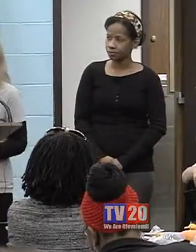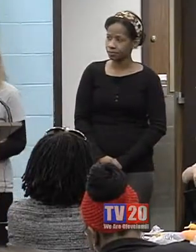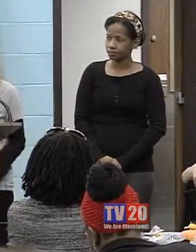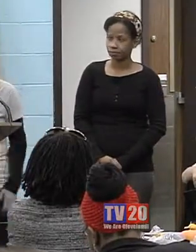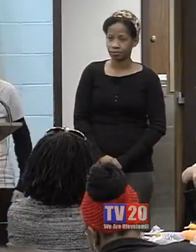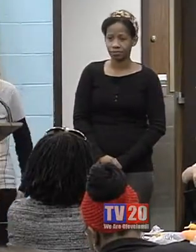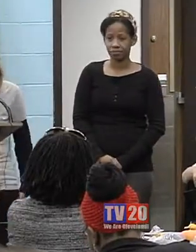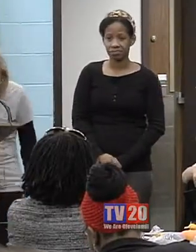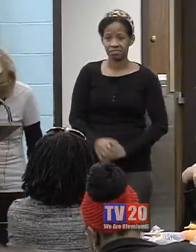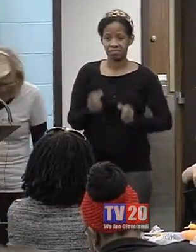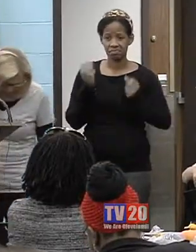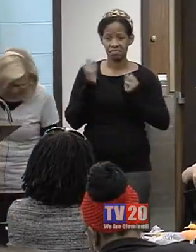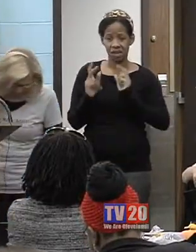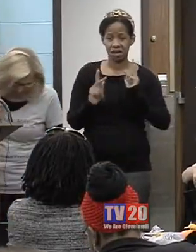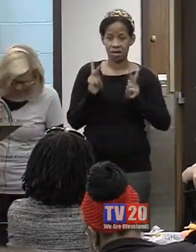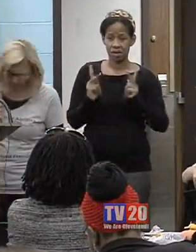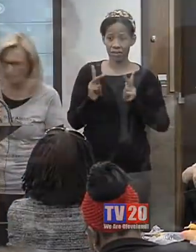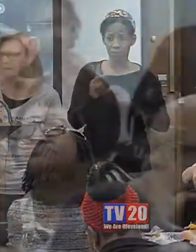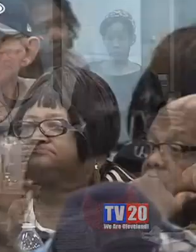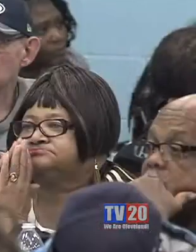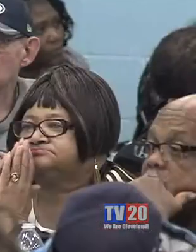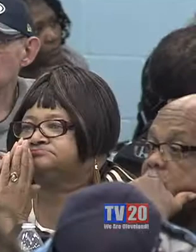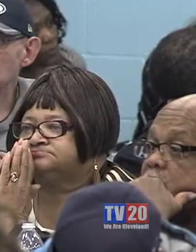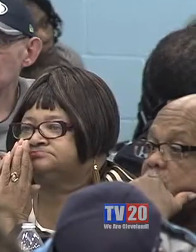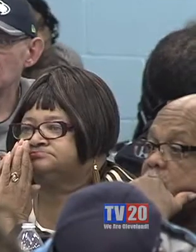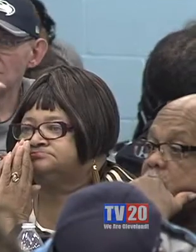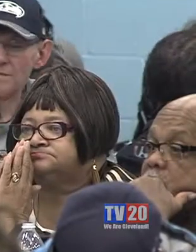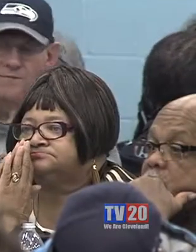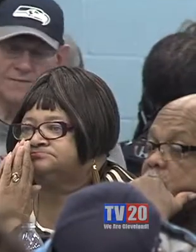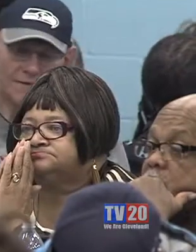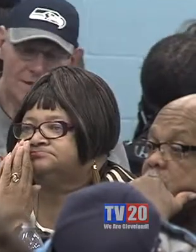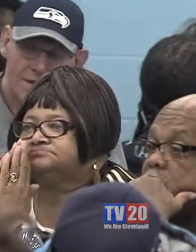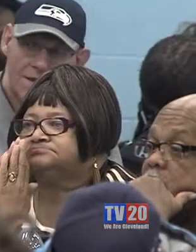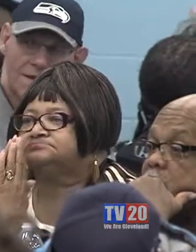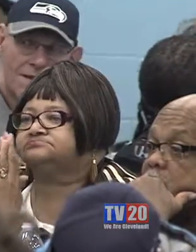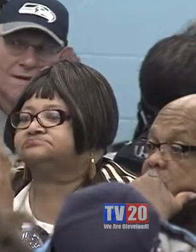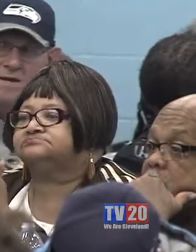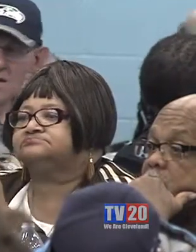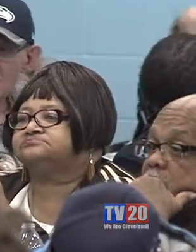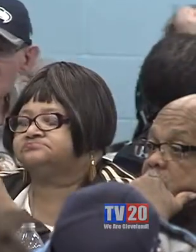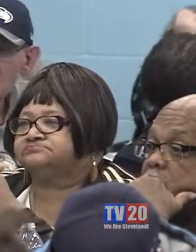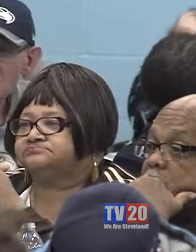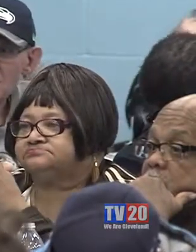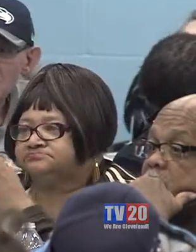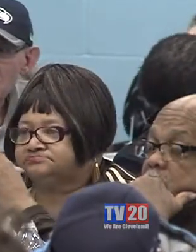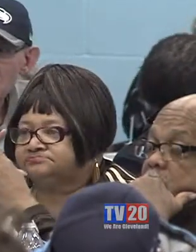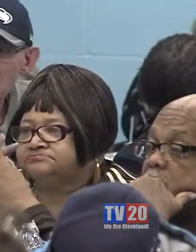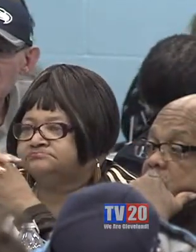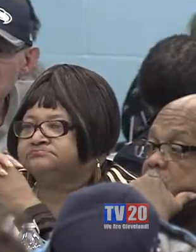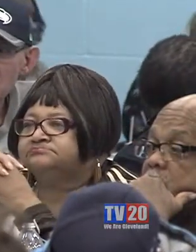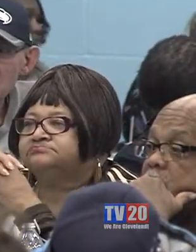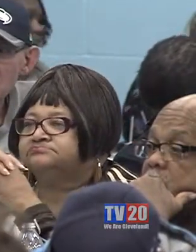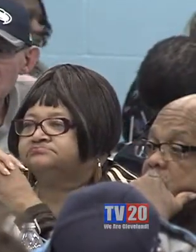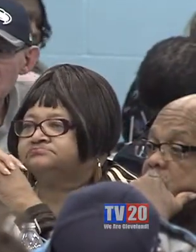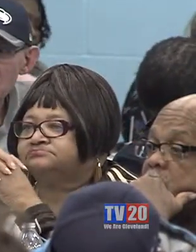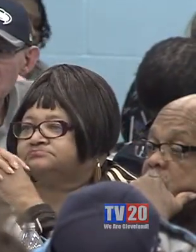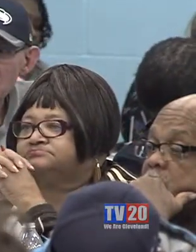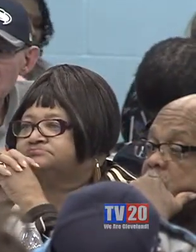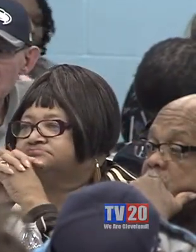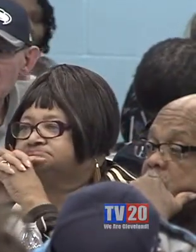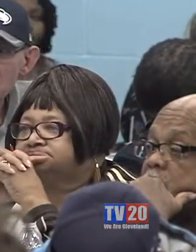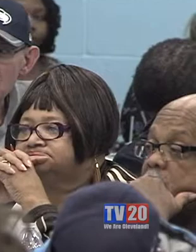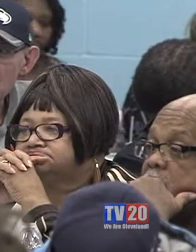many people in Cuyahoga County that are sitting at home because they can't fill out paperwork